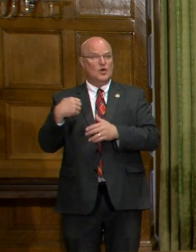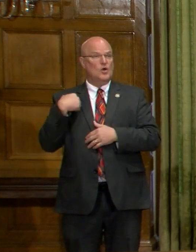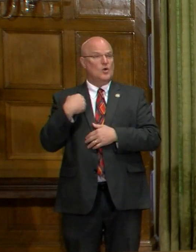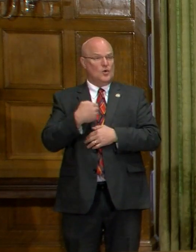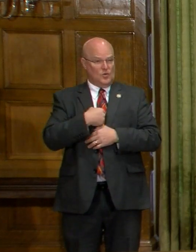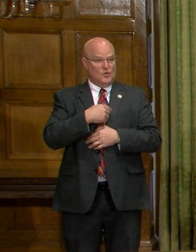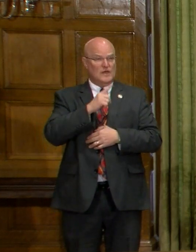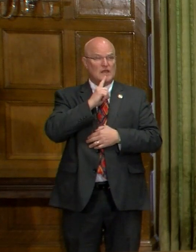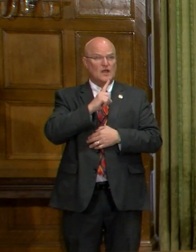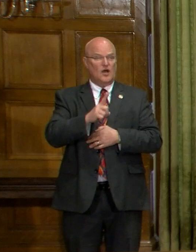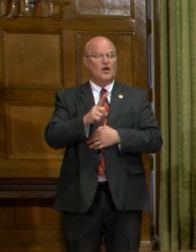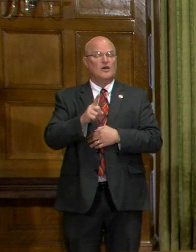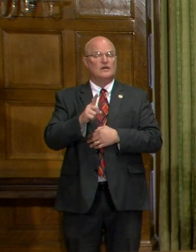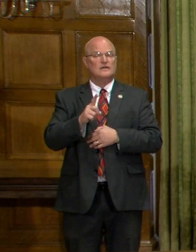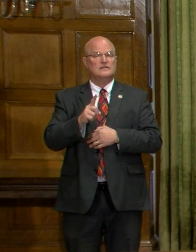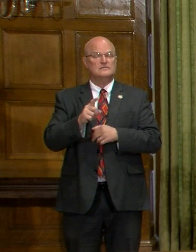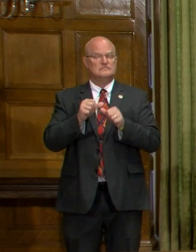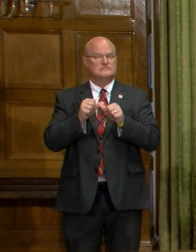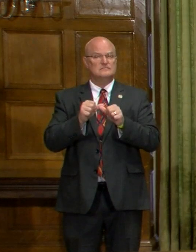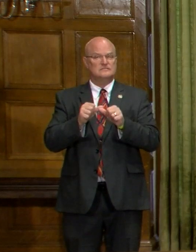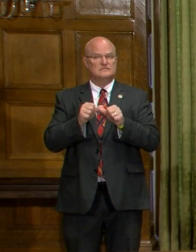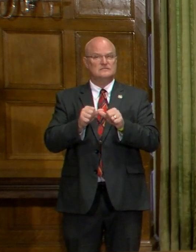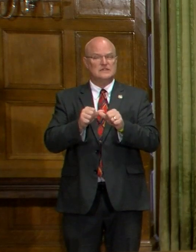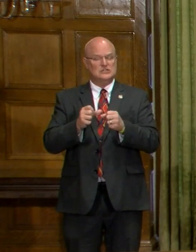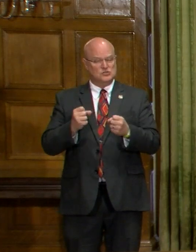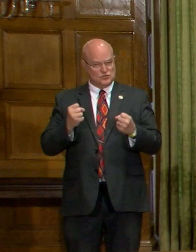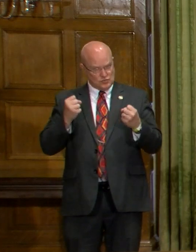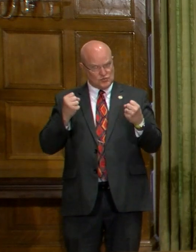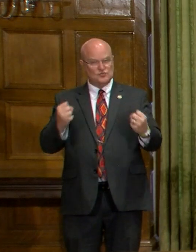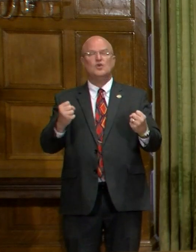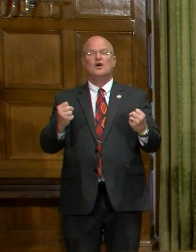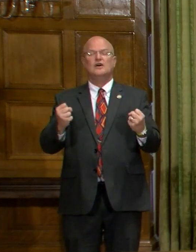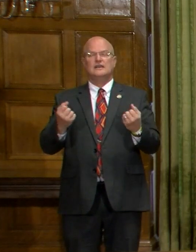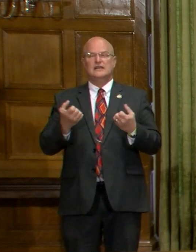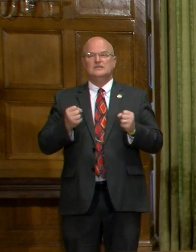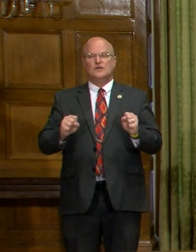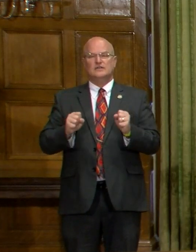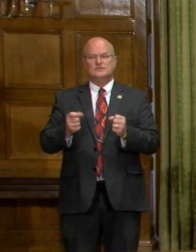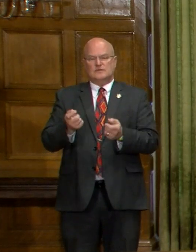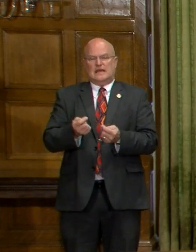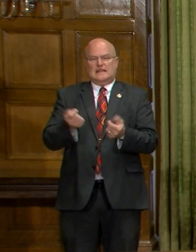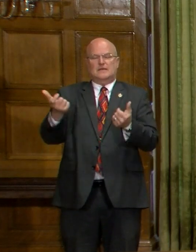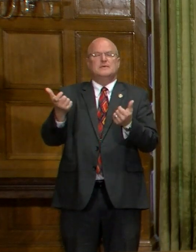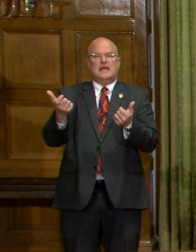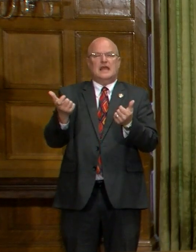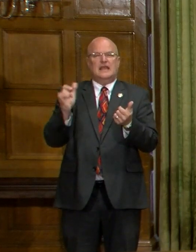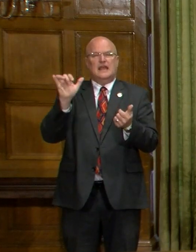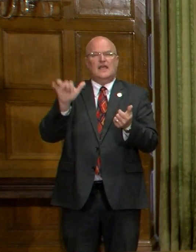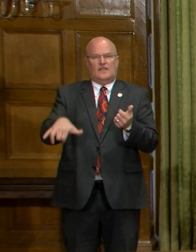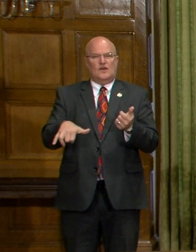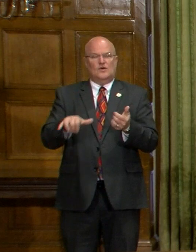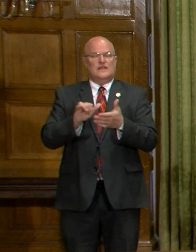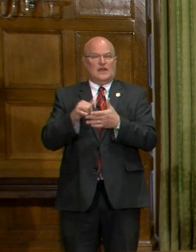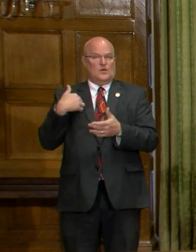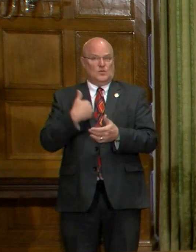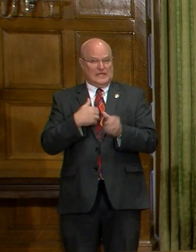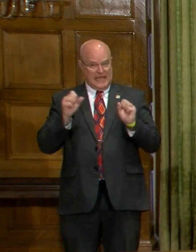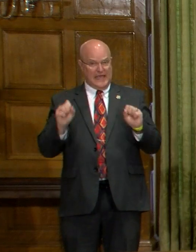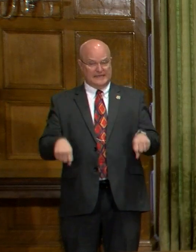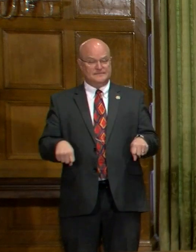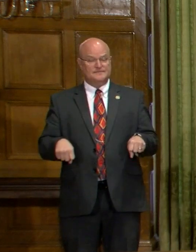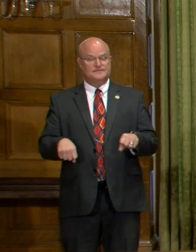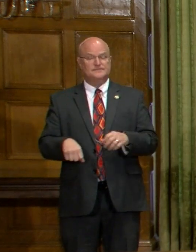we are holding steady and strong and trying to eliminate those to the extent that we